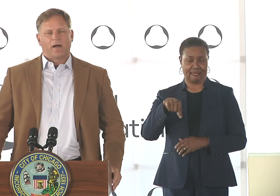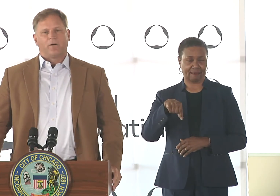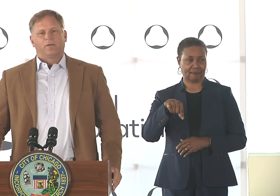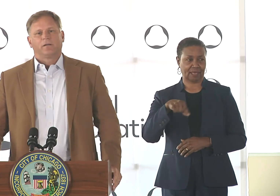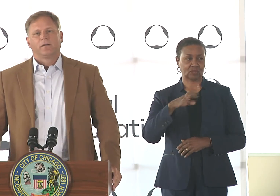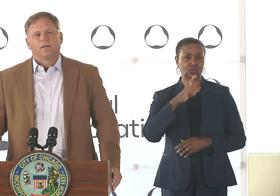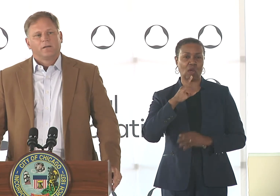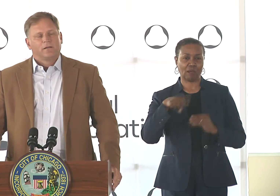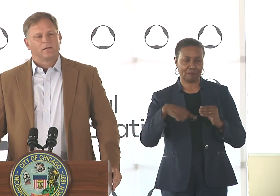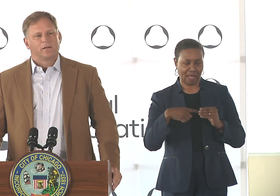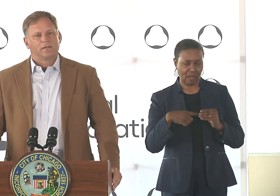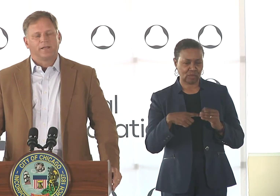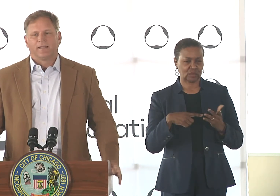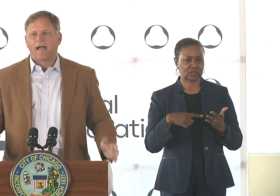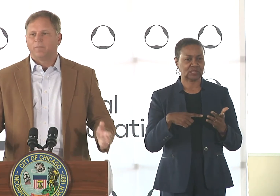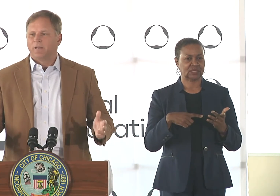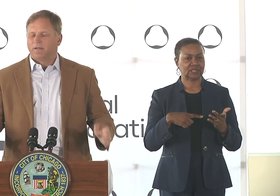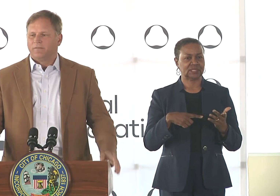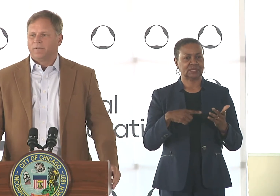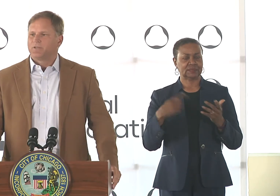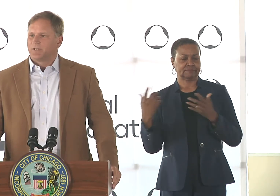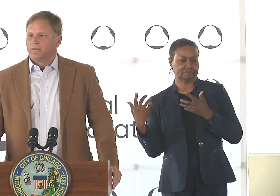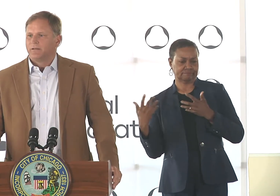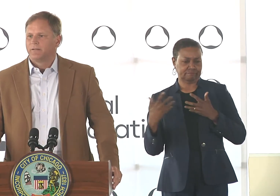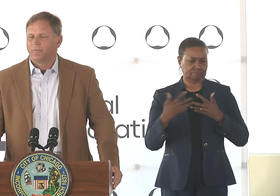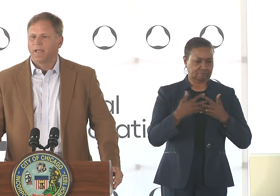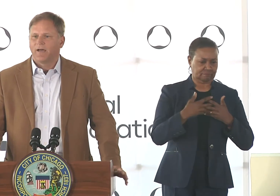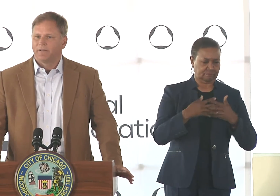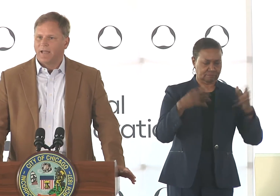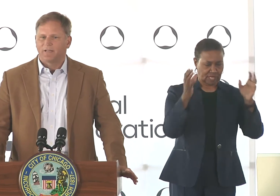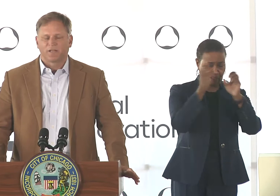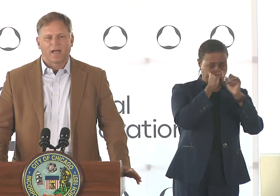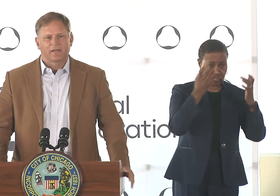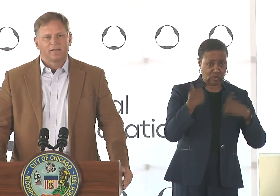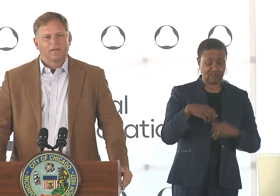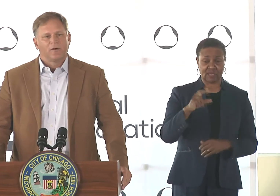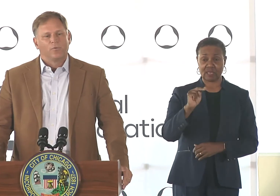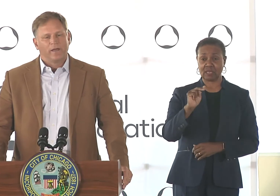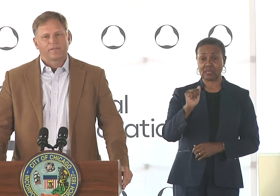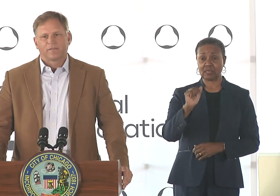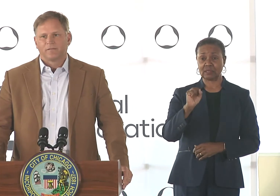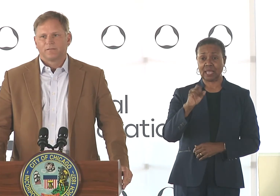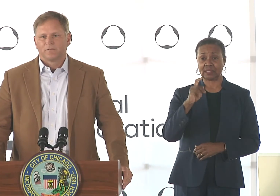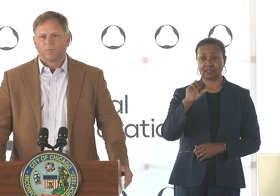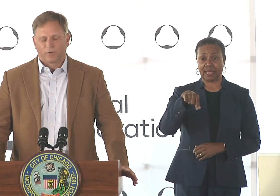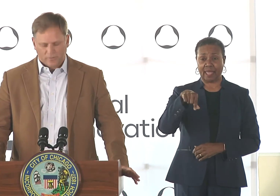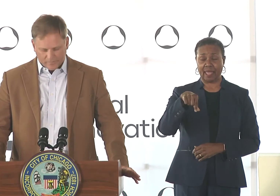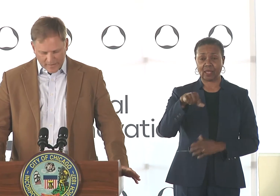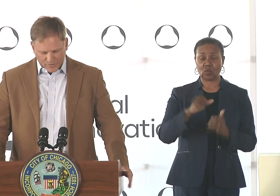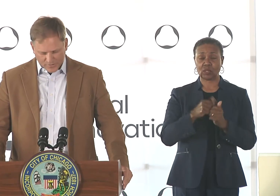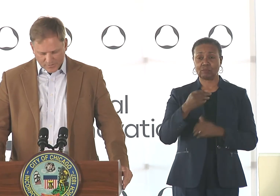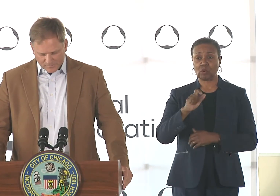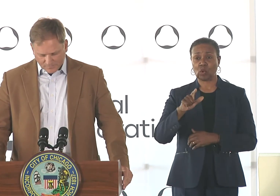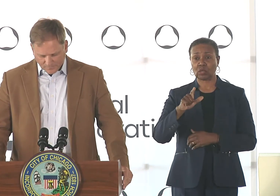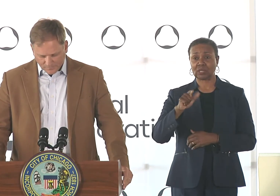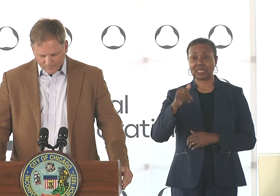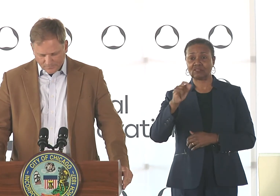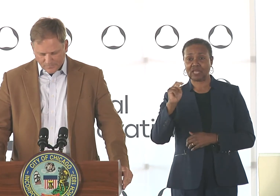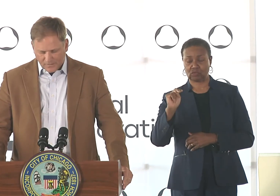talk about the alignment and vision that we have at Nasdaq with Portal